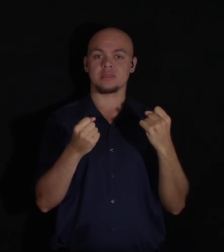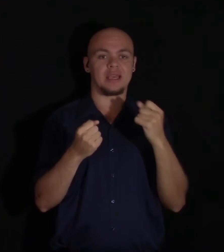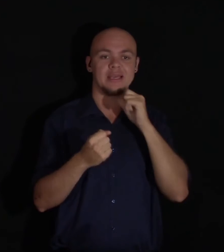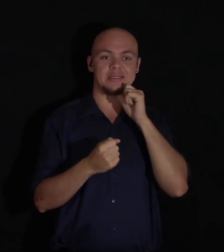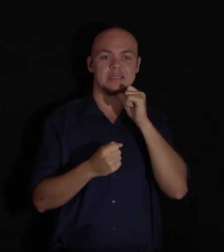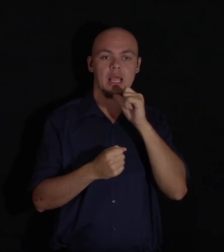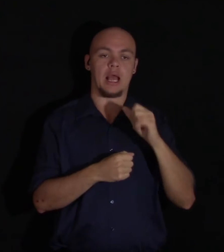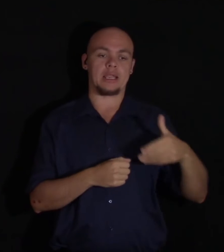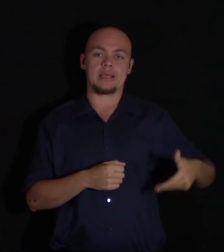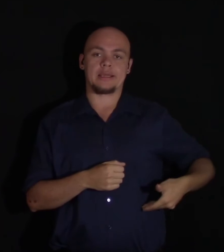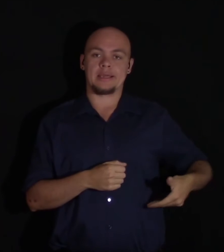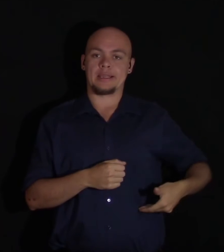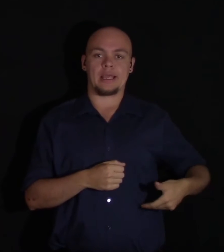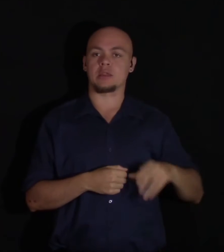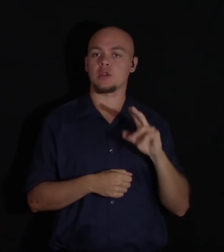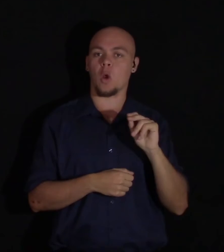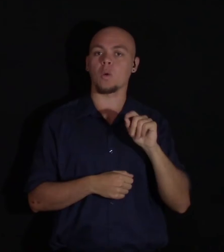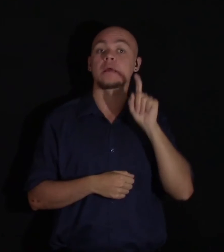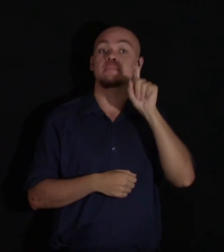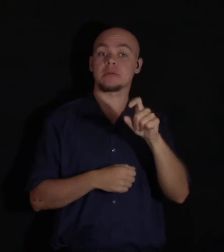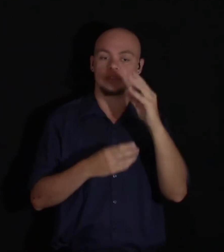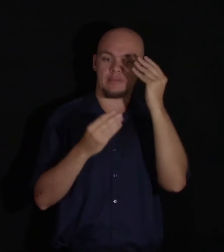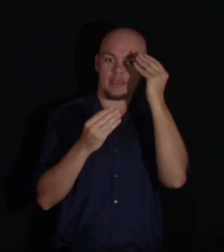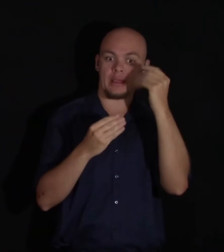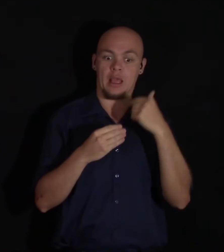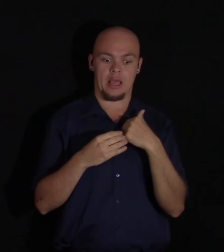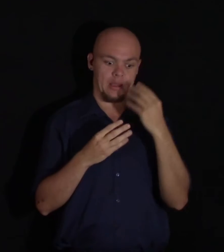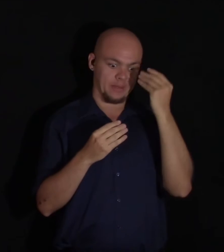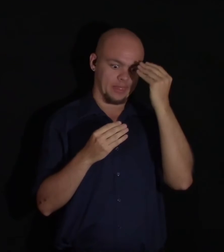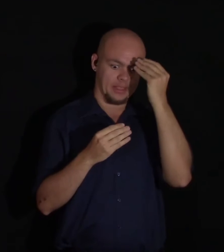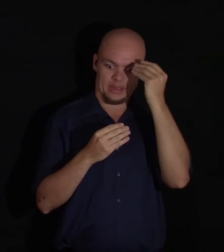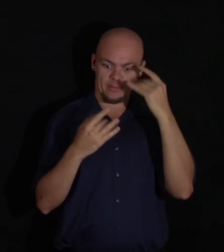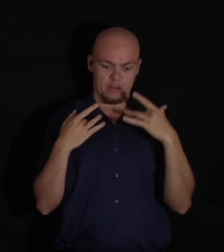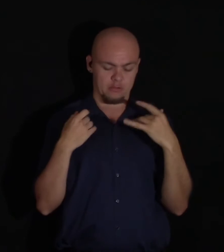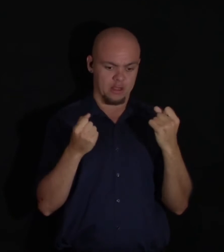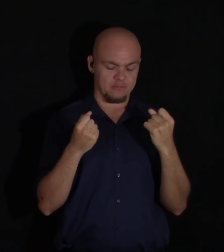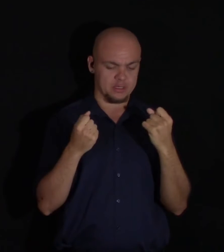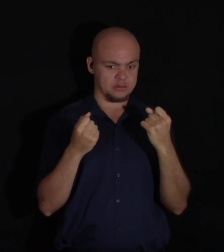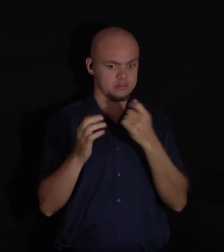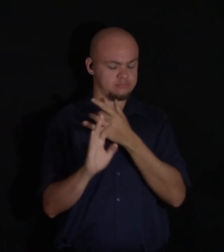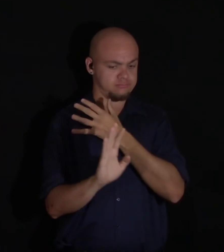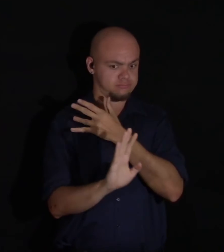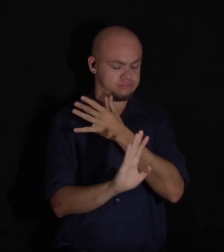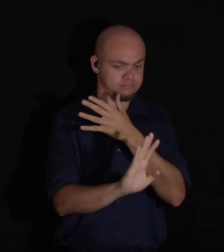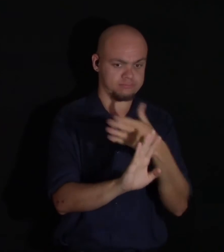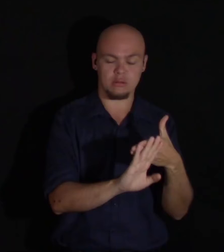It requires thinking. In fact, come to think of it, I've been thinking about confidence a lot.